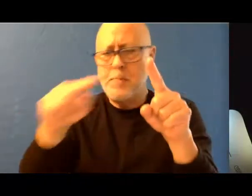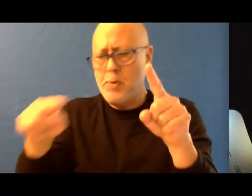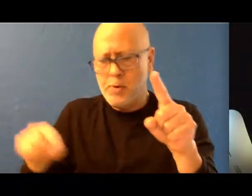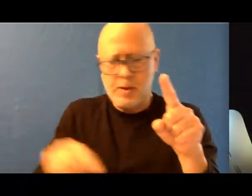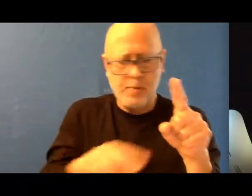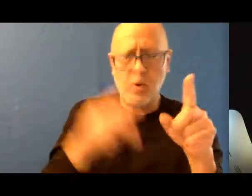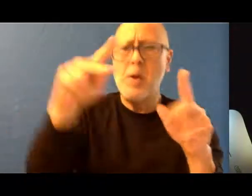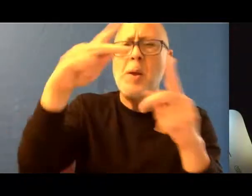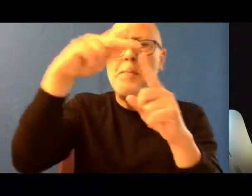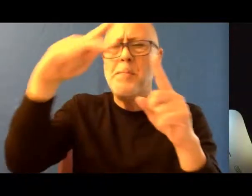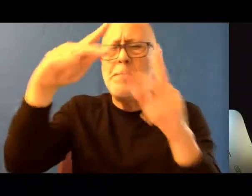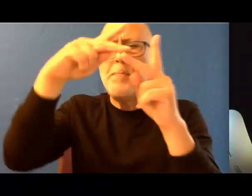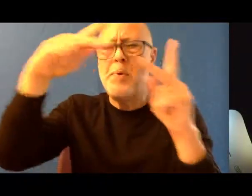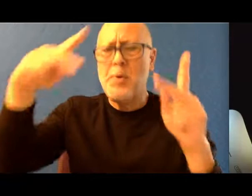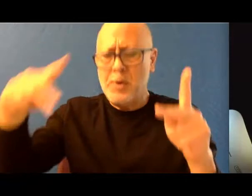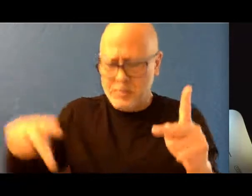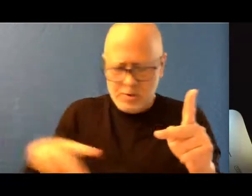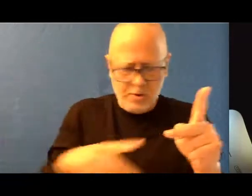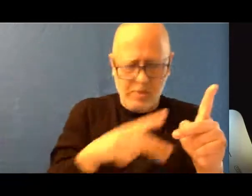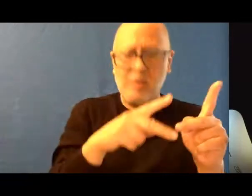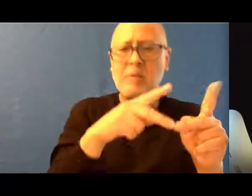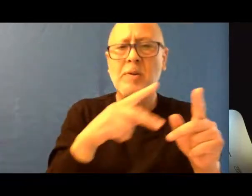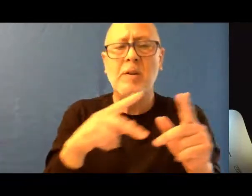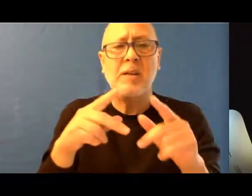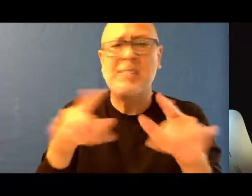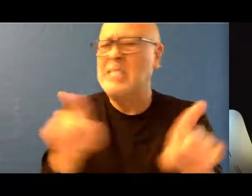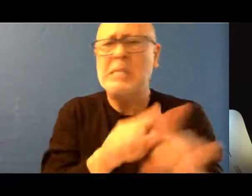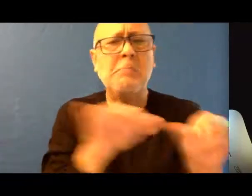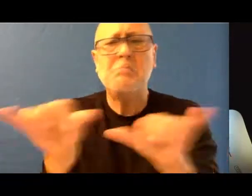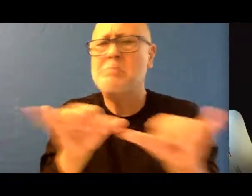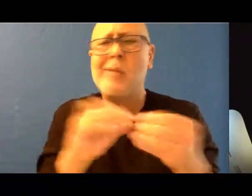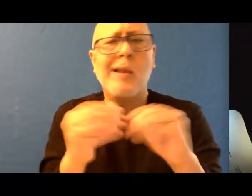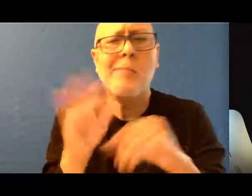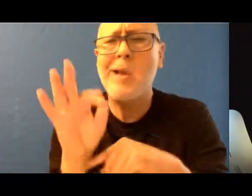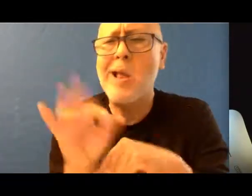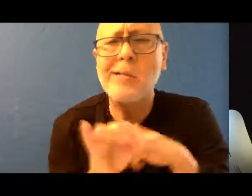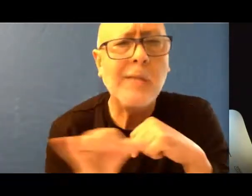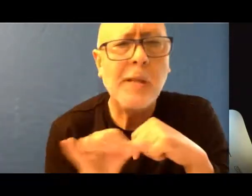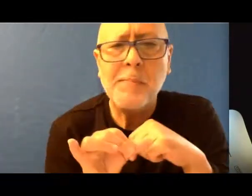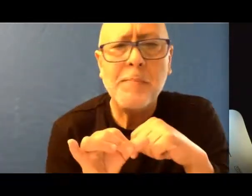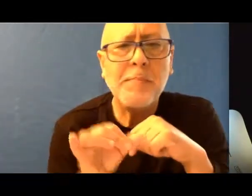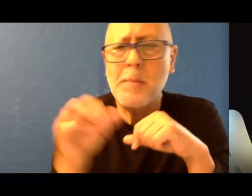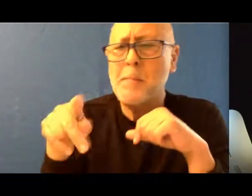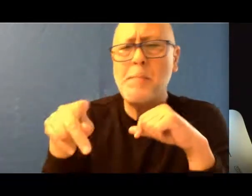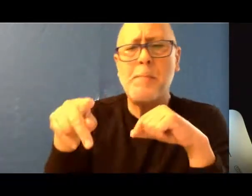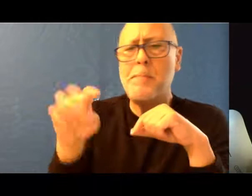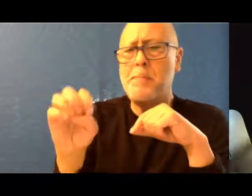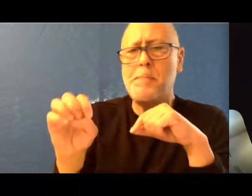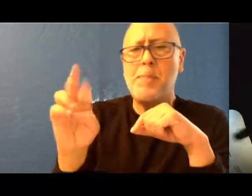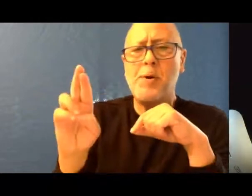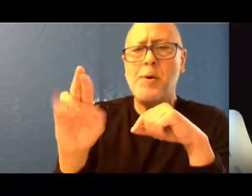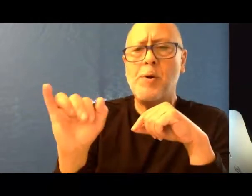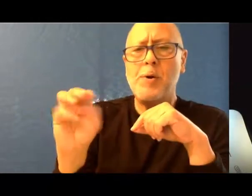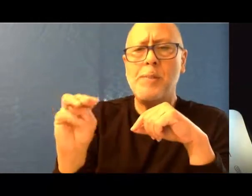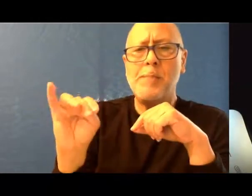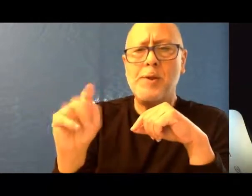as a simplified expression. So I'm going to do the same thing I did on number 9. I'm going to go through it, and I'm going to